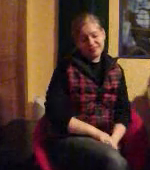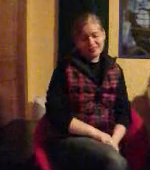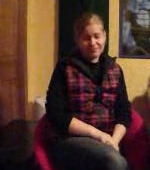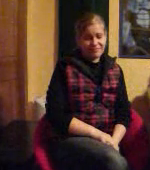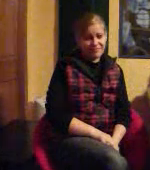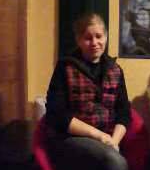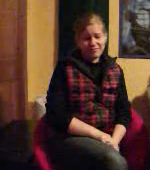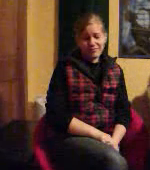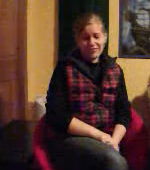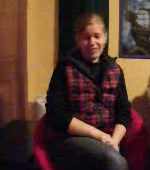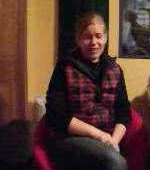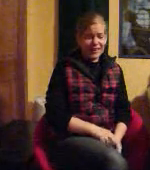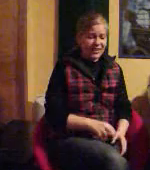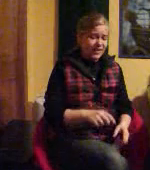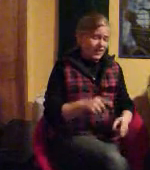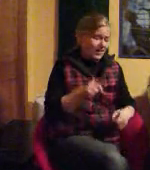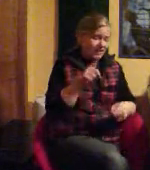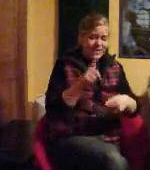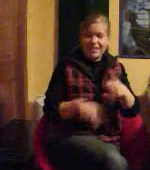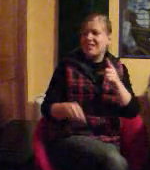or reach the cookie jar in the kitchen.